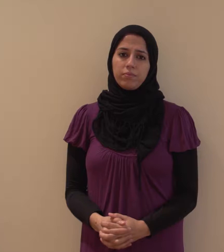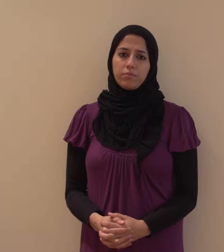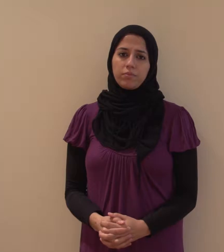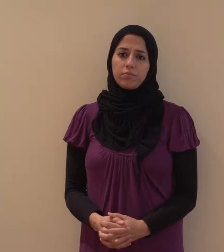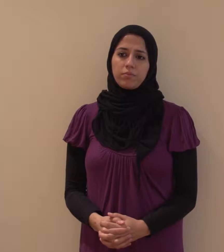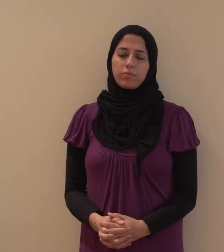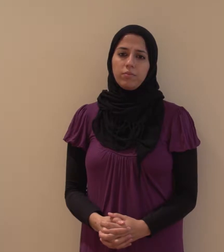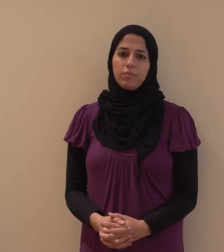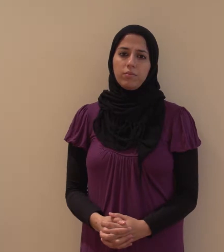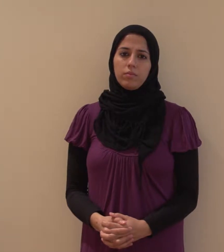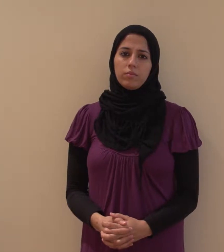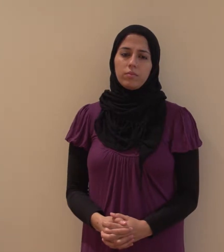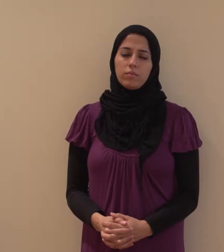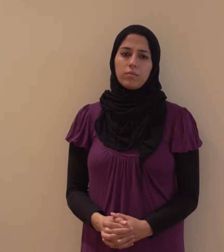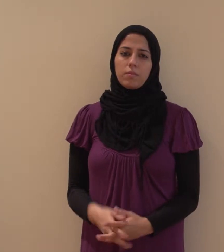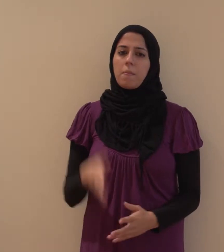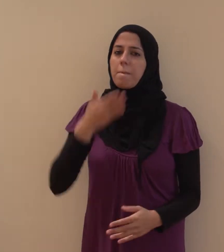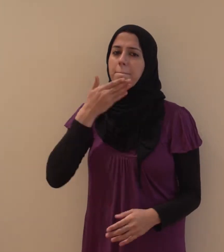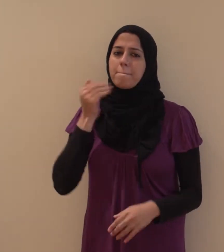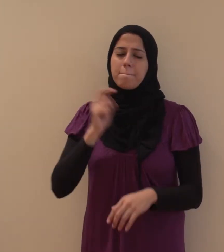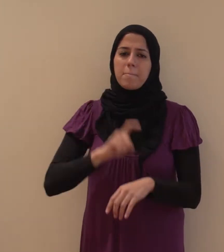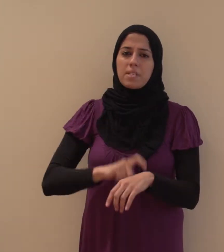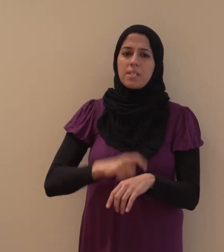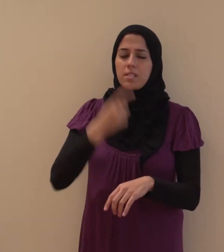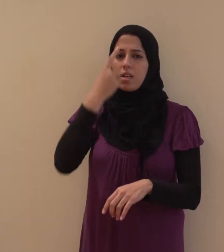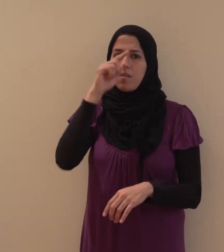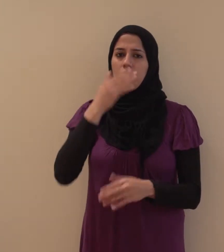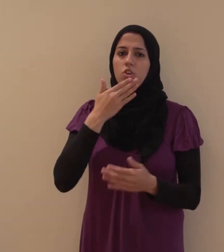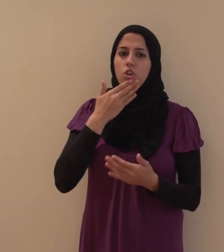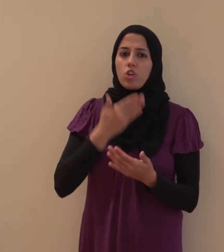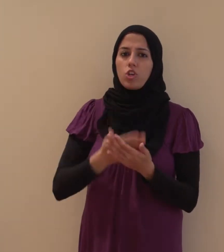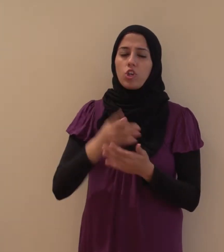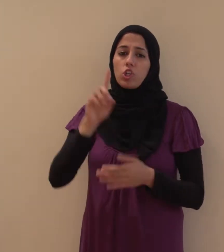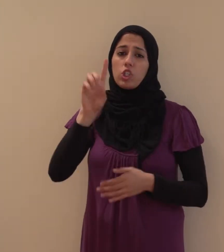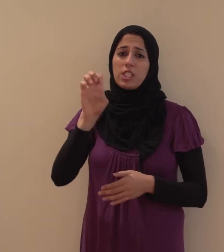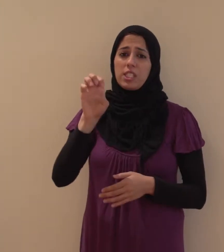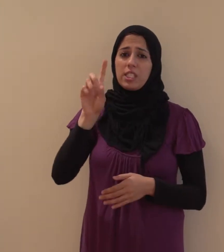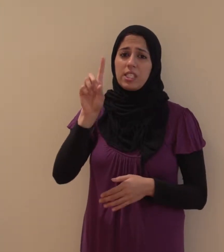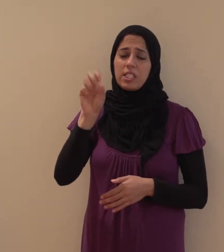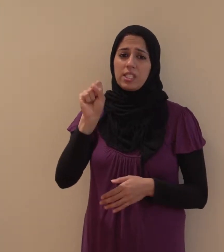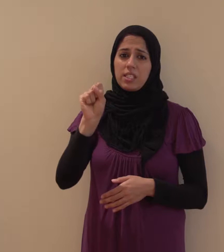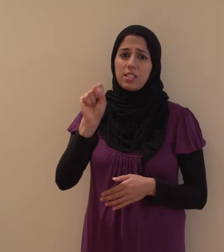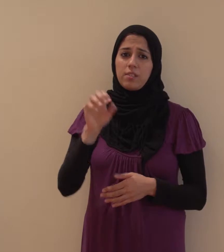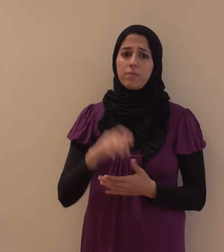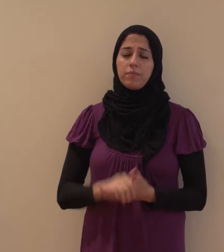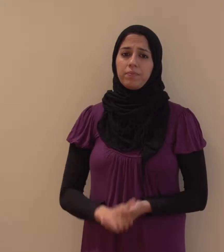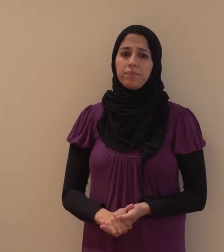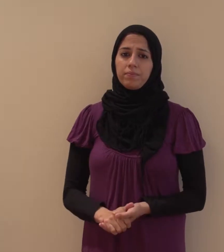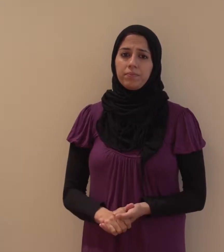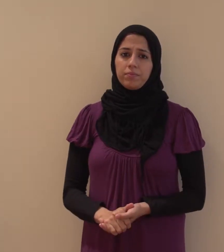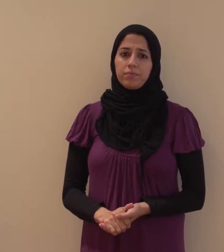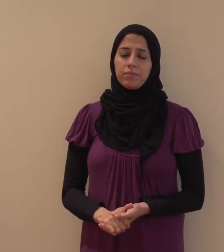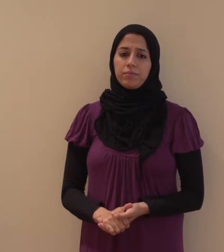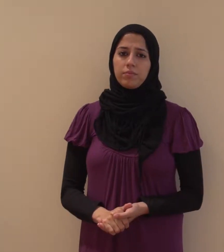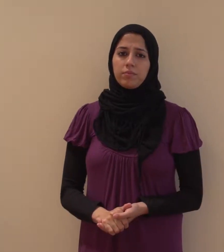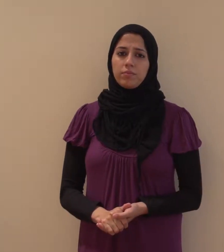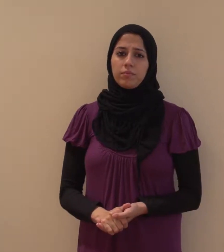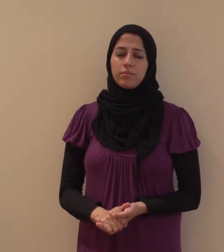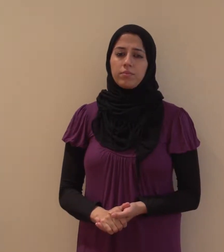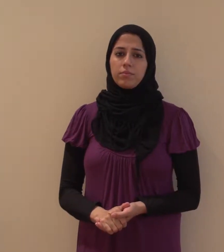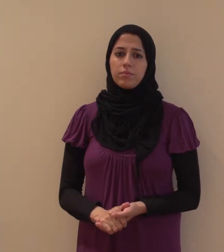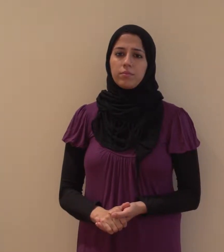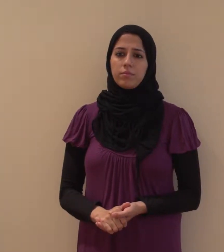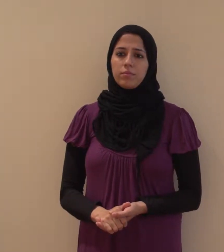deeds. They perform righteous actions in this month, and is a point to think for those people